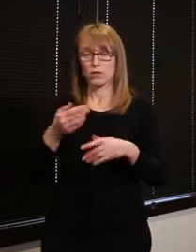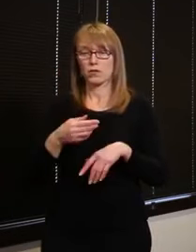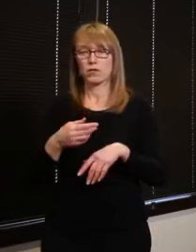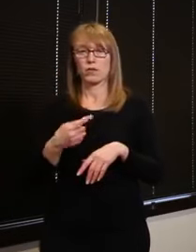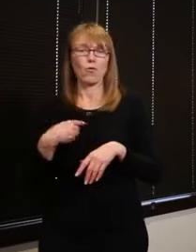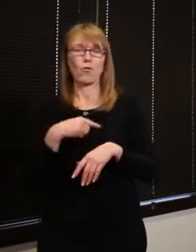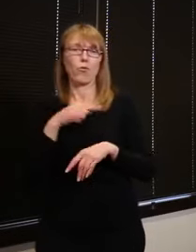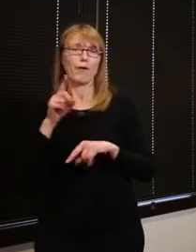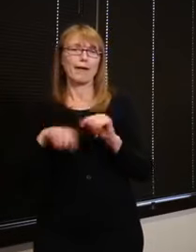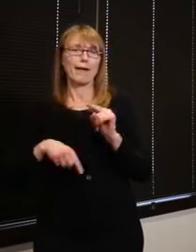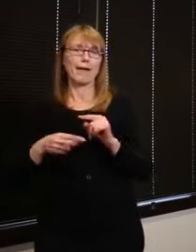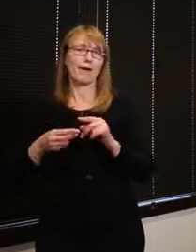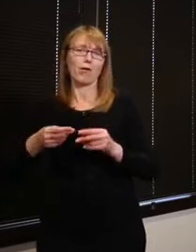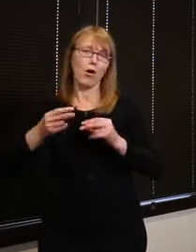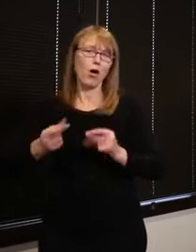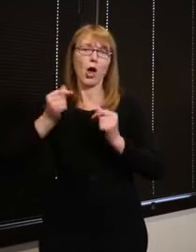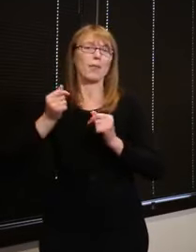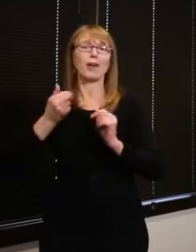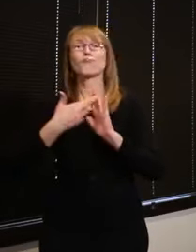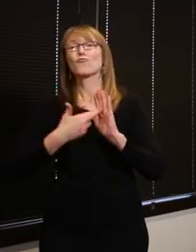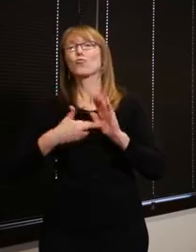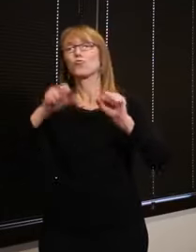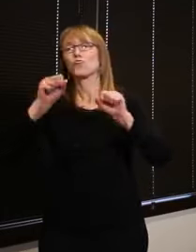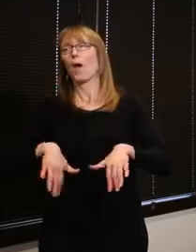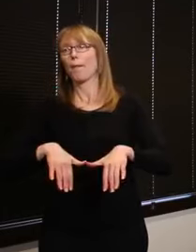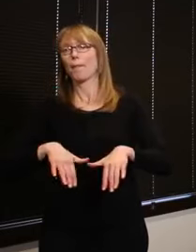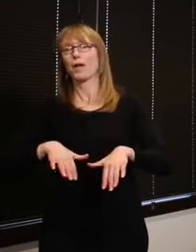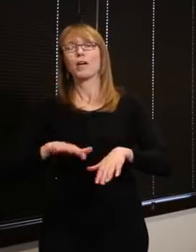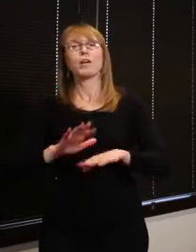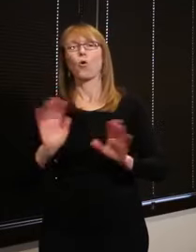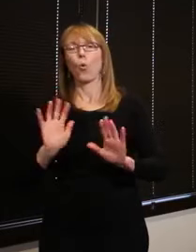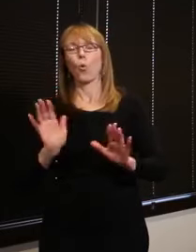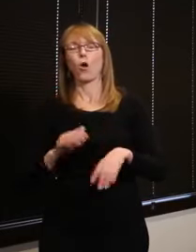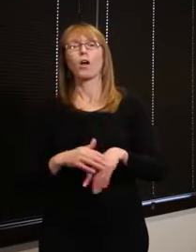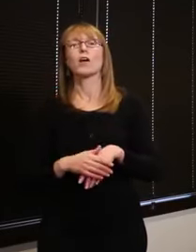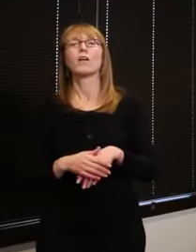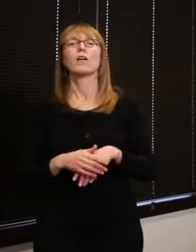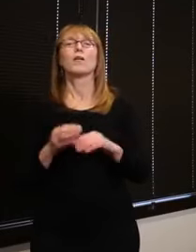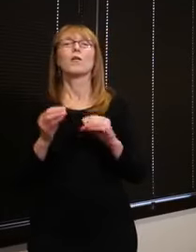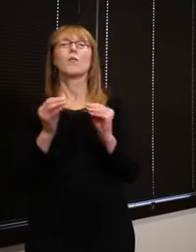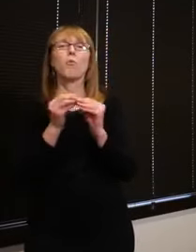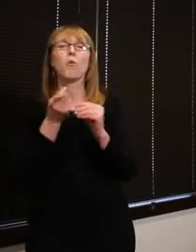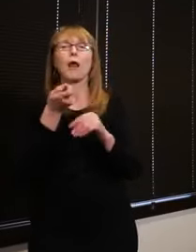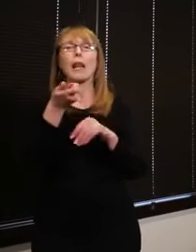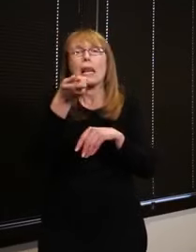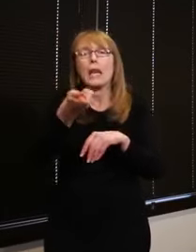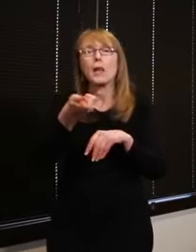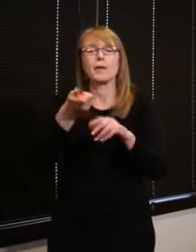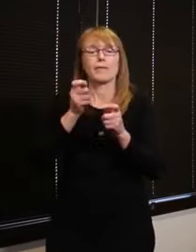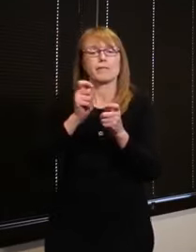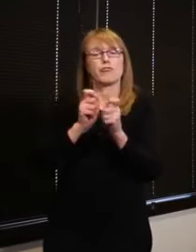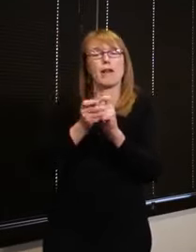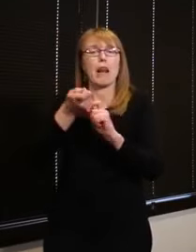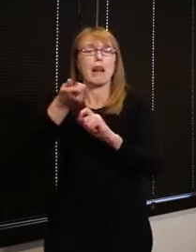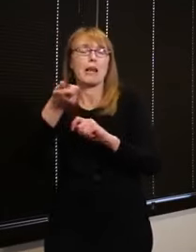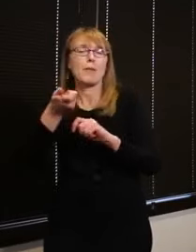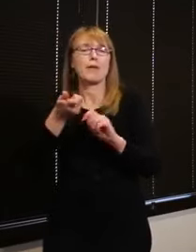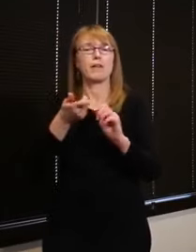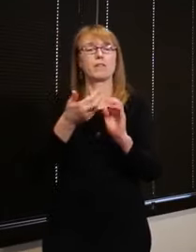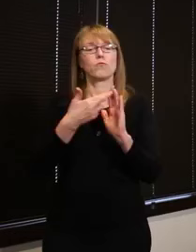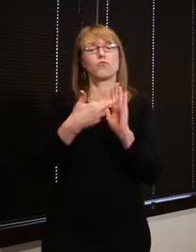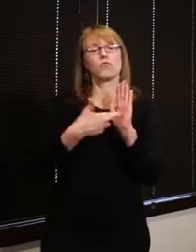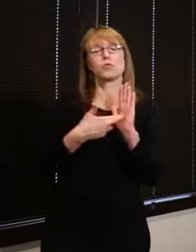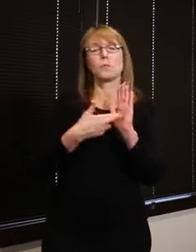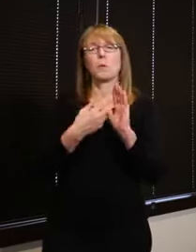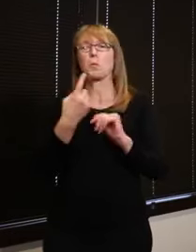more, and I think you heard me talk about this yesterday, it's more like a dimmer switch where we turn it on a little bit and see what's going on out in the